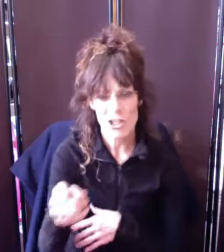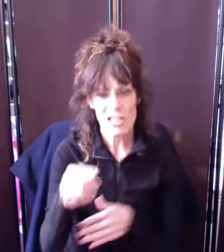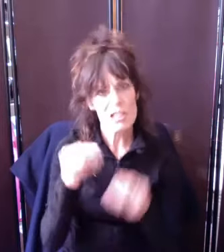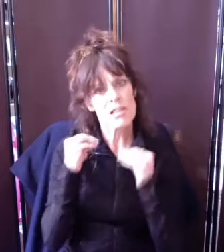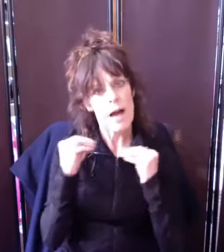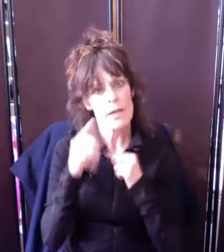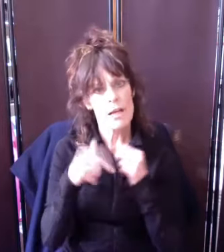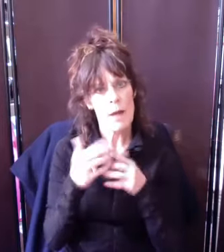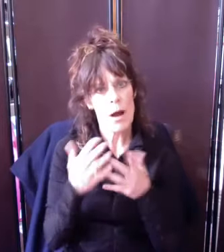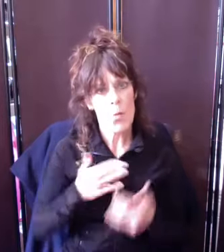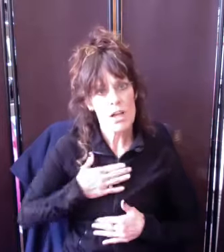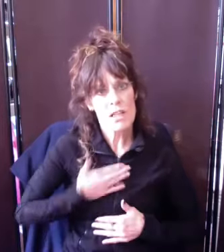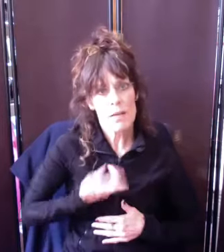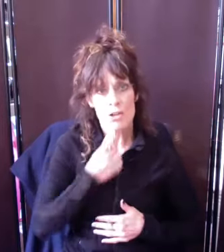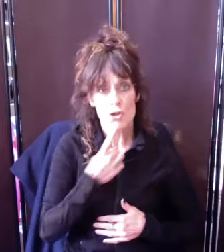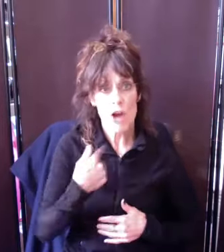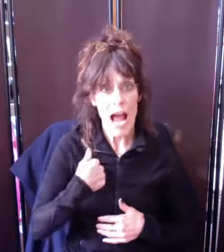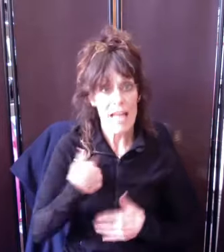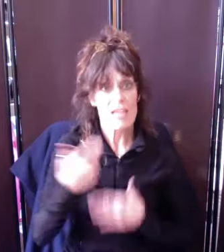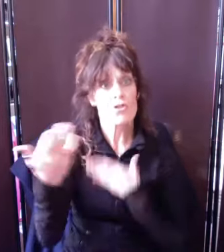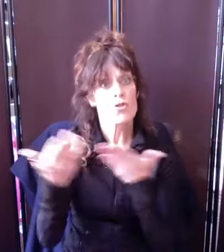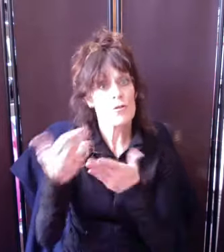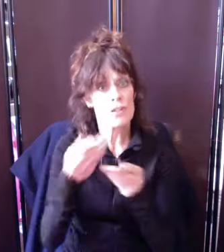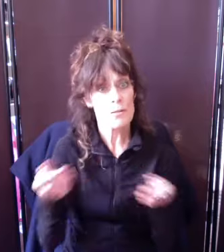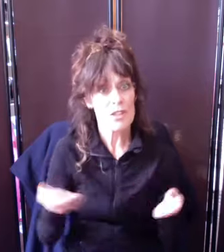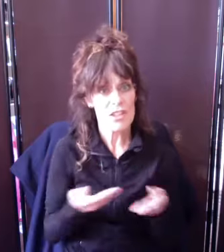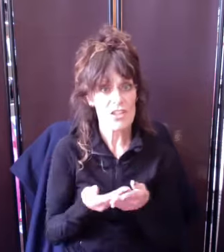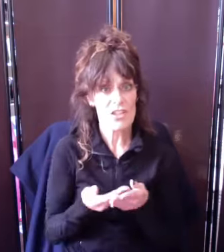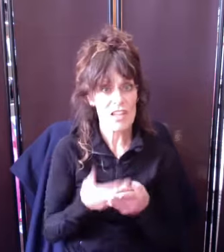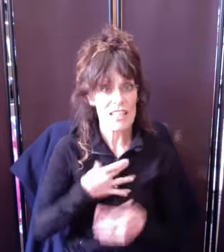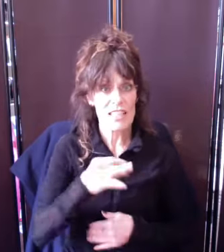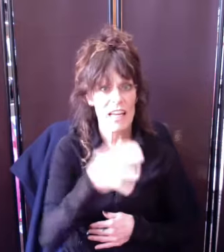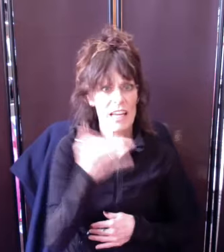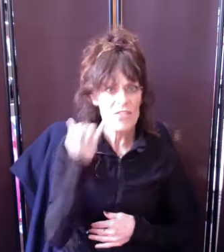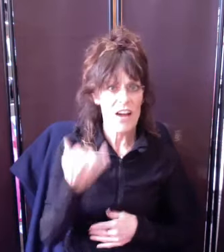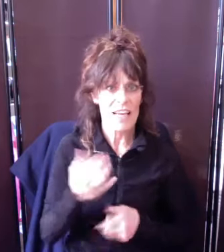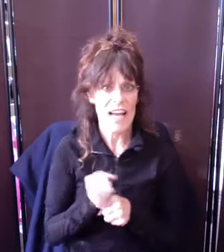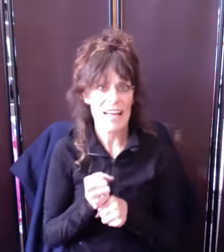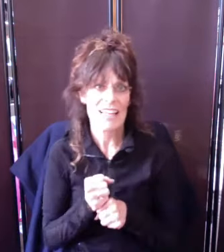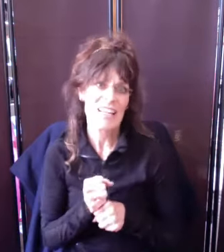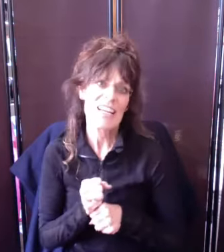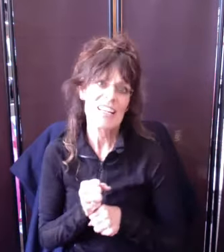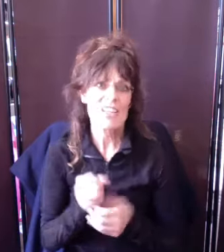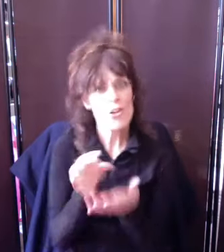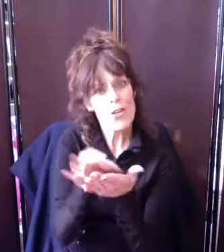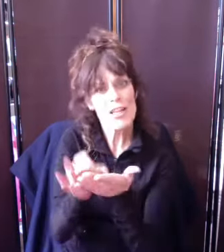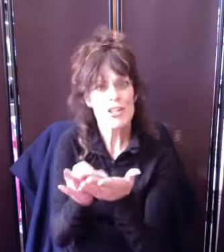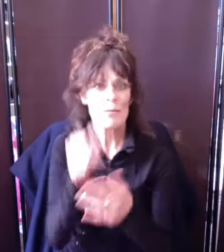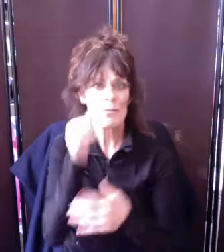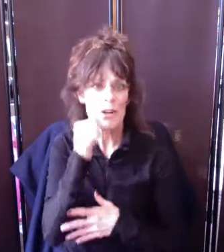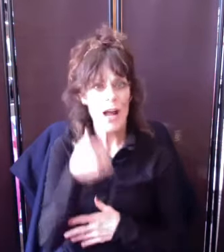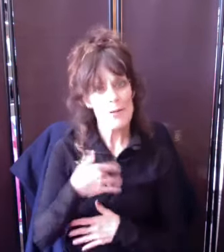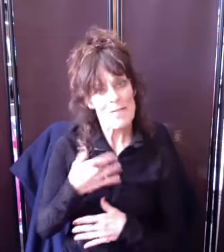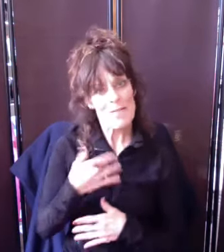had jobs in Alcoholics Anonymous that I did not like, because if I got the jobs like the chip girl and things like that, like I would have felt special. And she's like, you are not